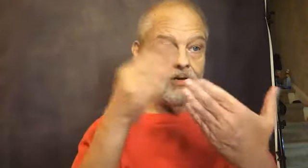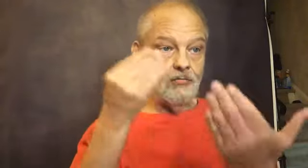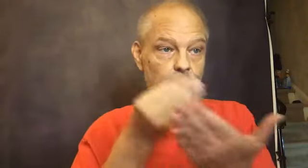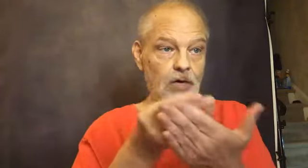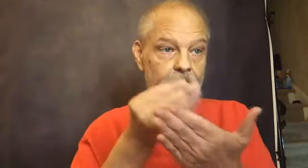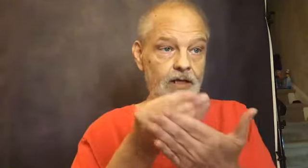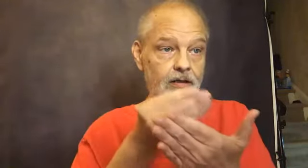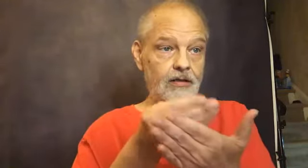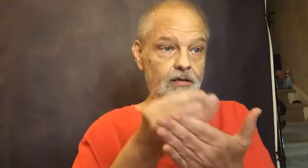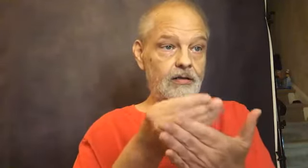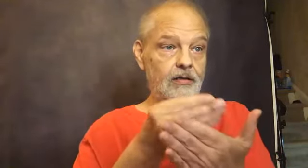Money,